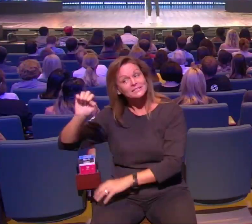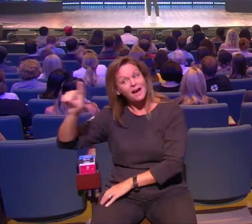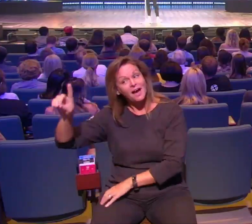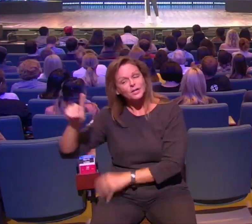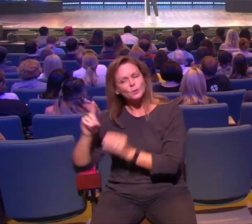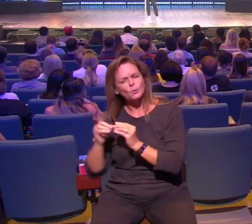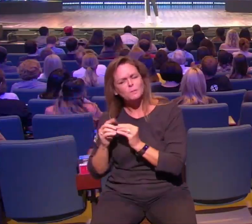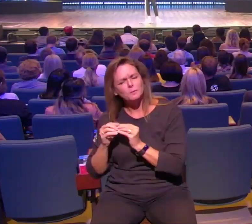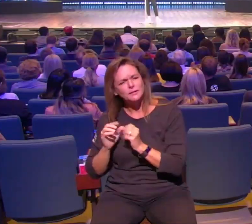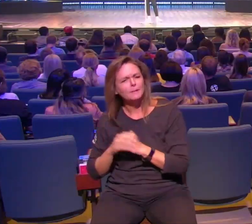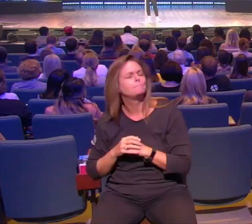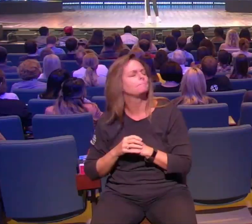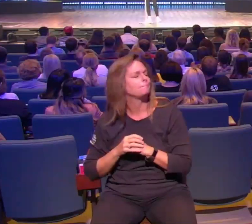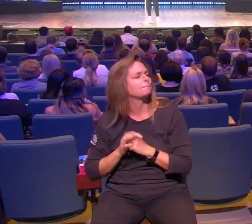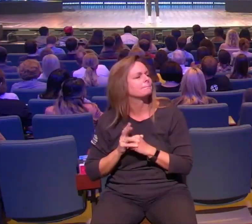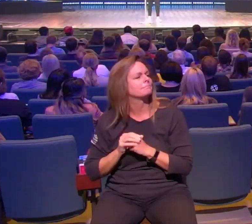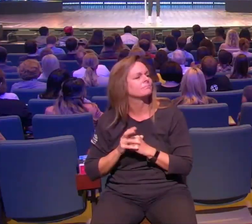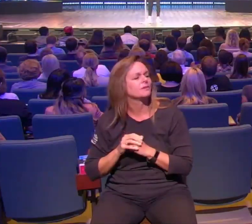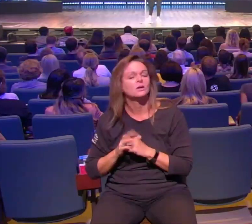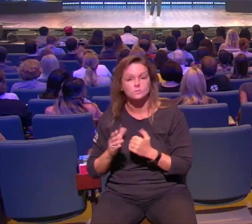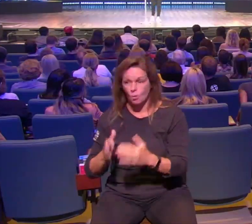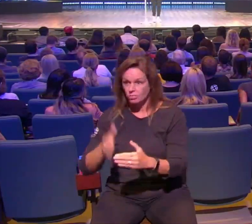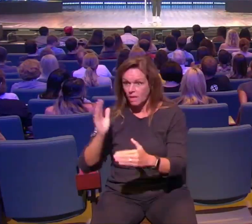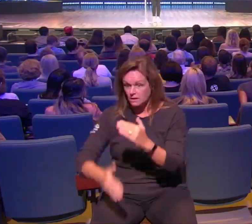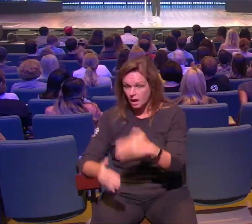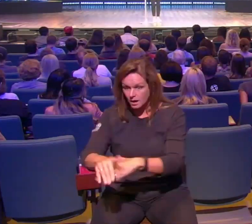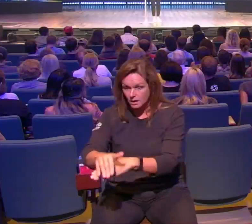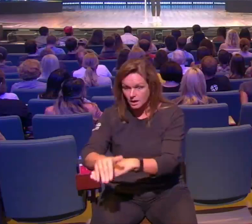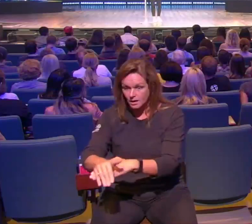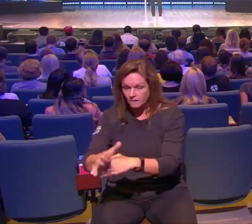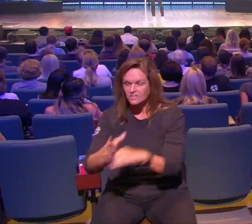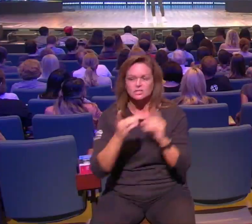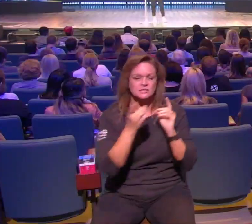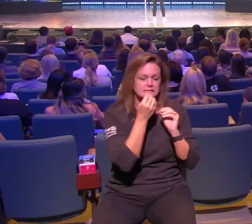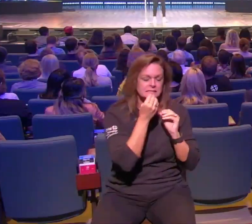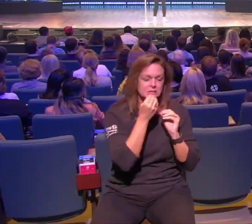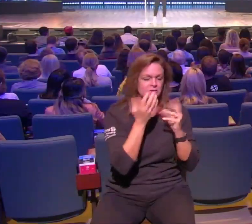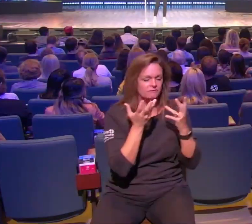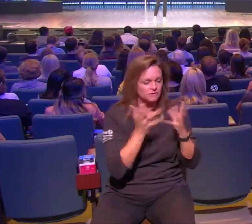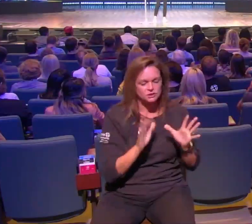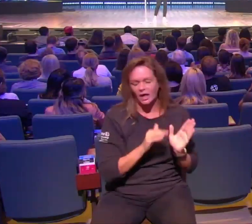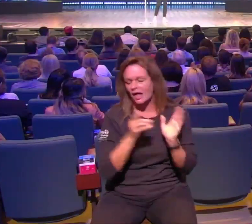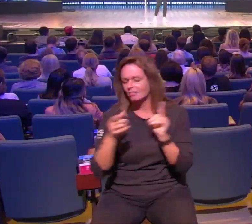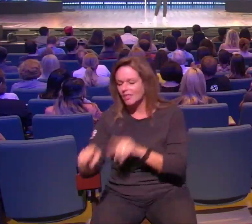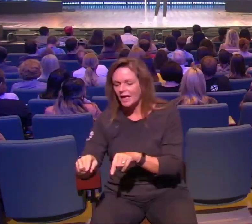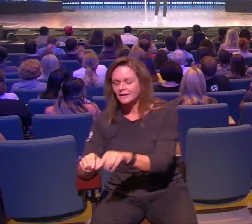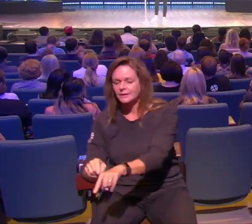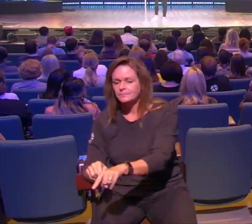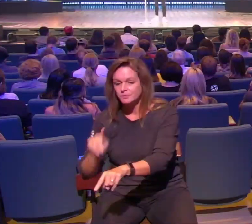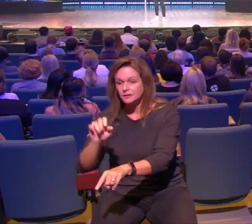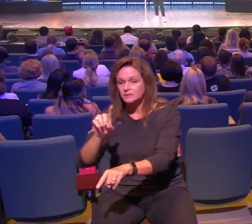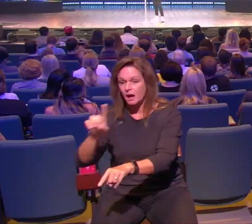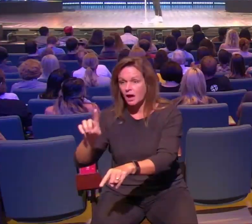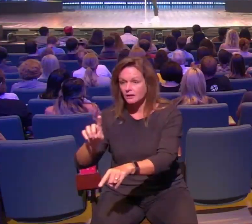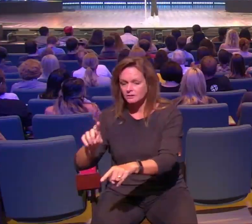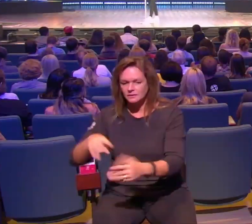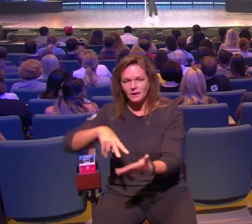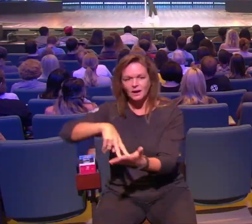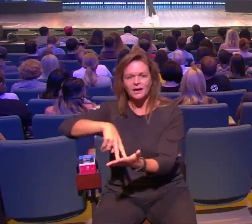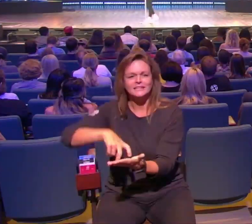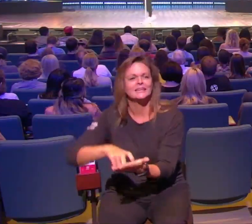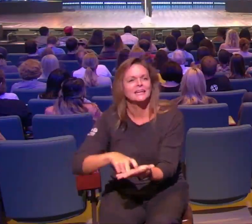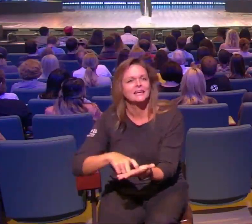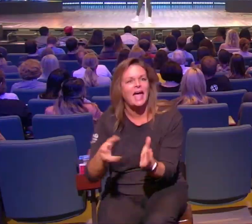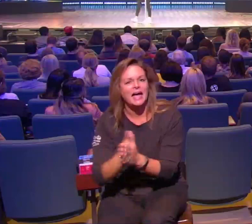the night, like I said, you know, he got down on one knee and asked me to marry him. And for him, things were fuzzy around the edges. But my first response was,